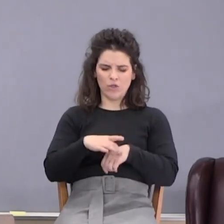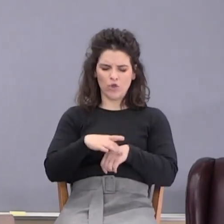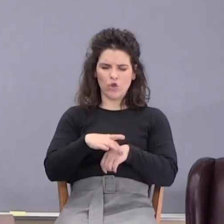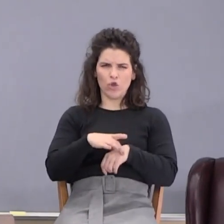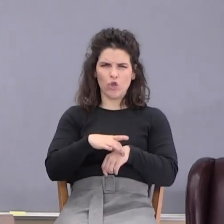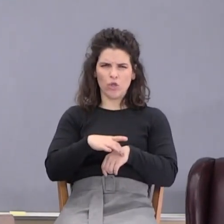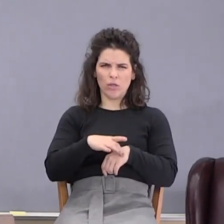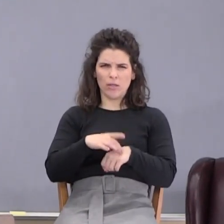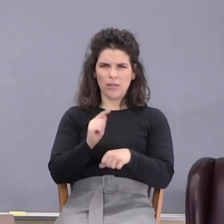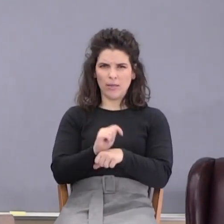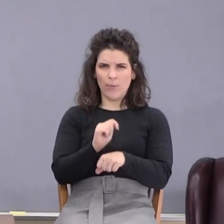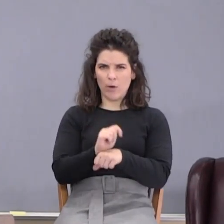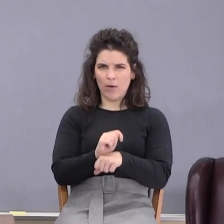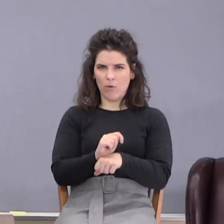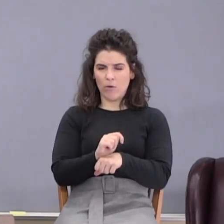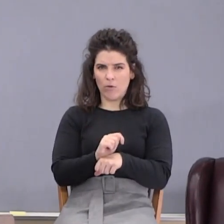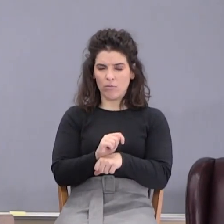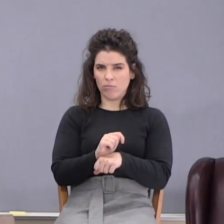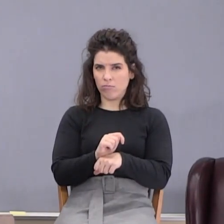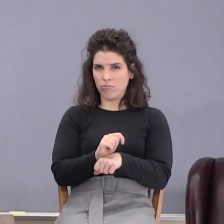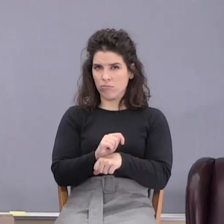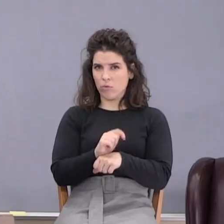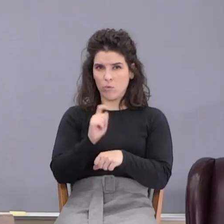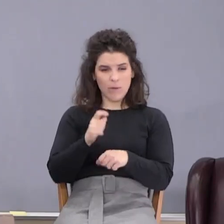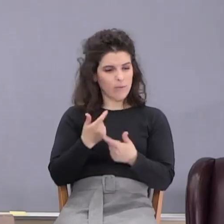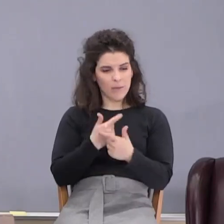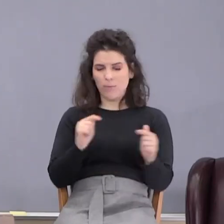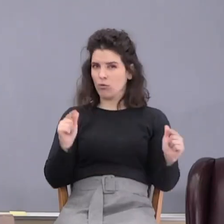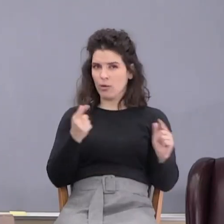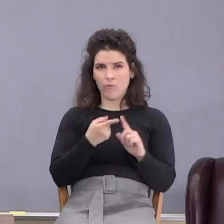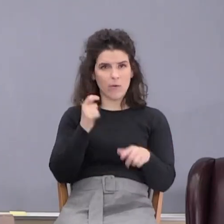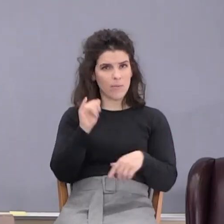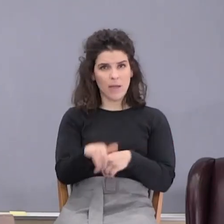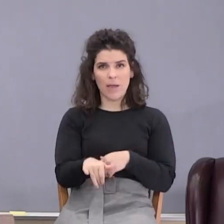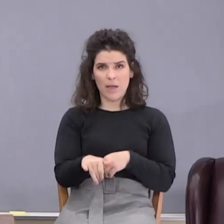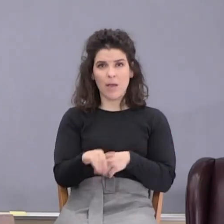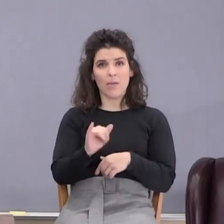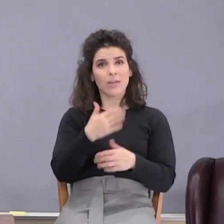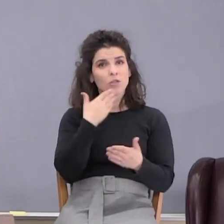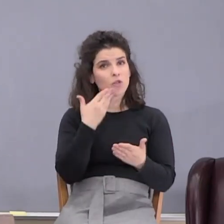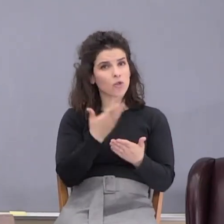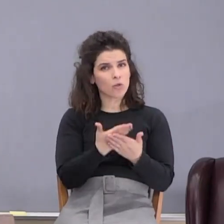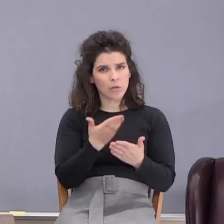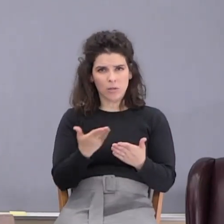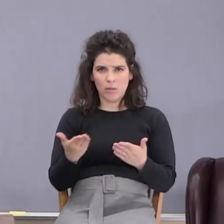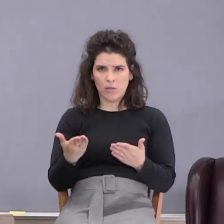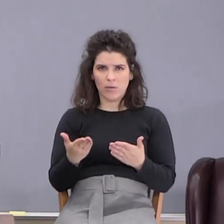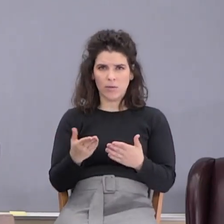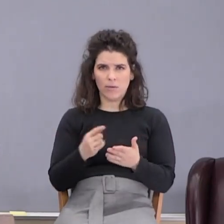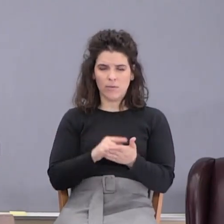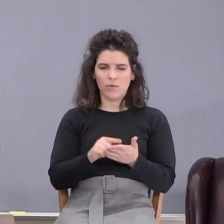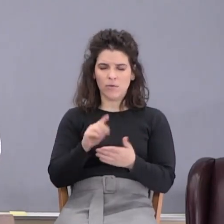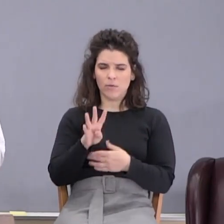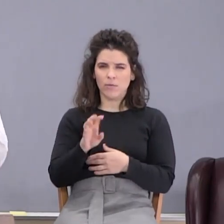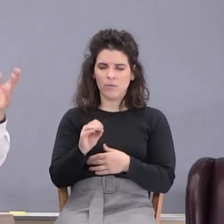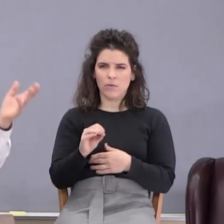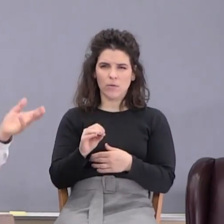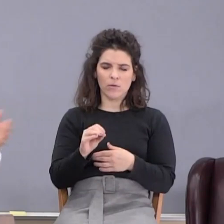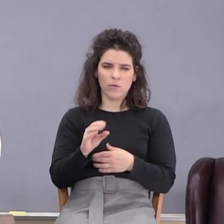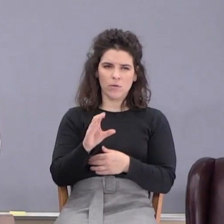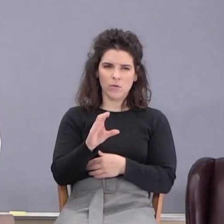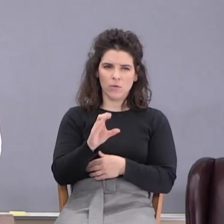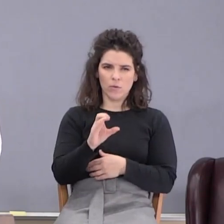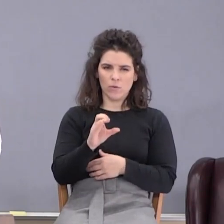earthly tabernacle. We have to be liberated, and that's a good thing. Verse 40, there are also